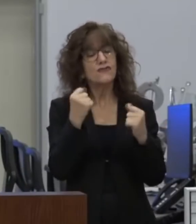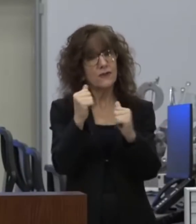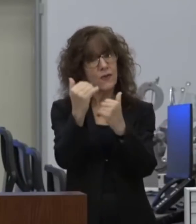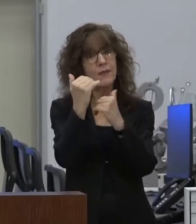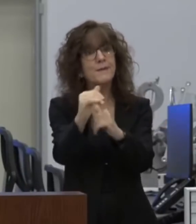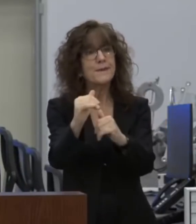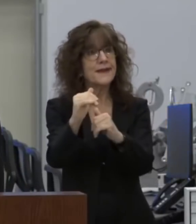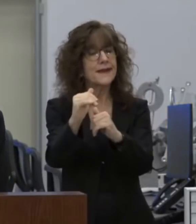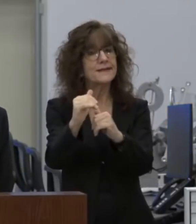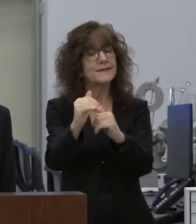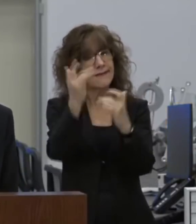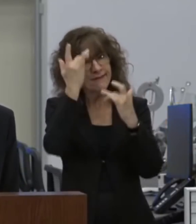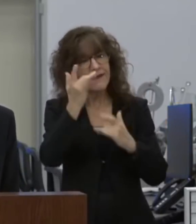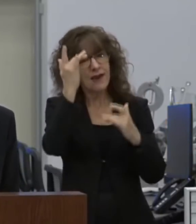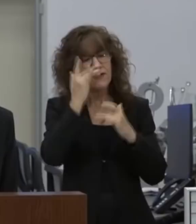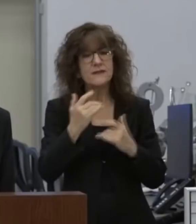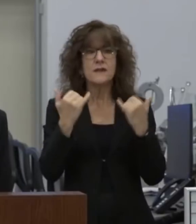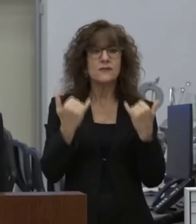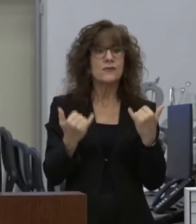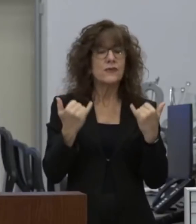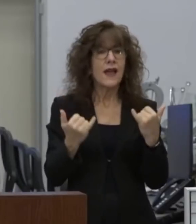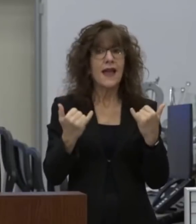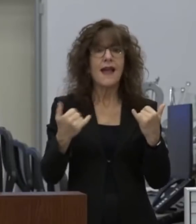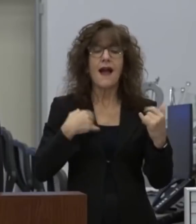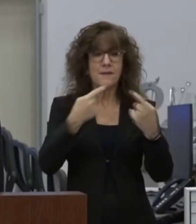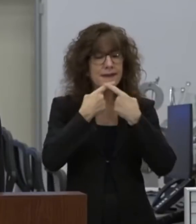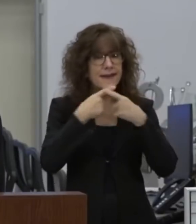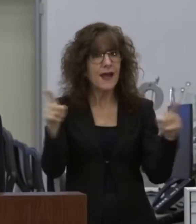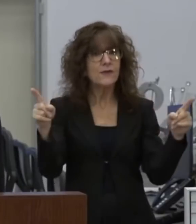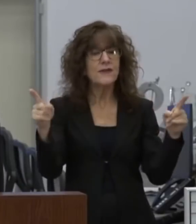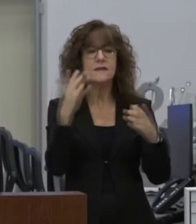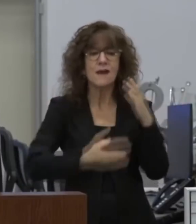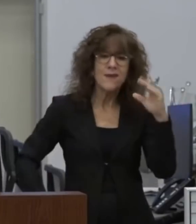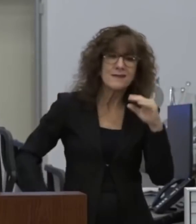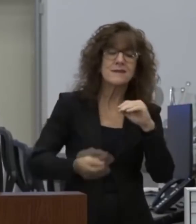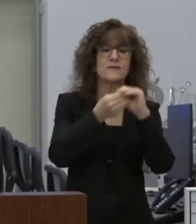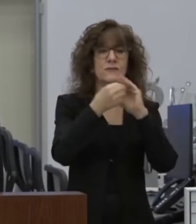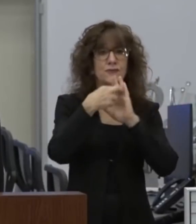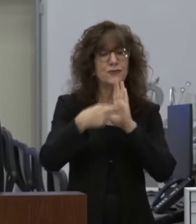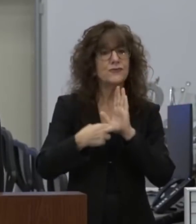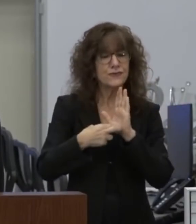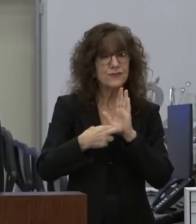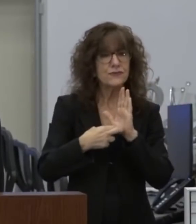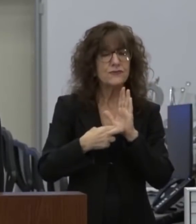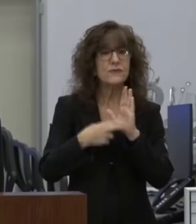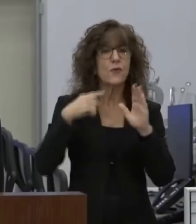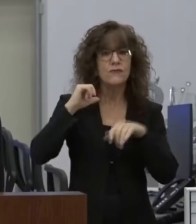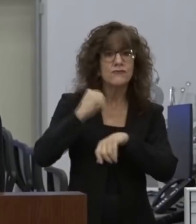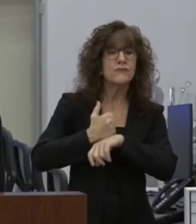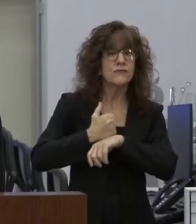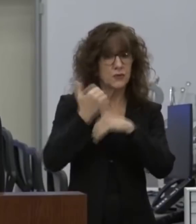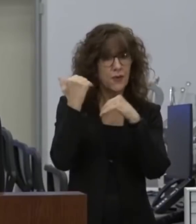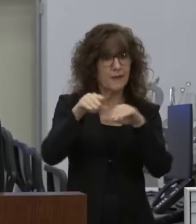this virus in our community. Today, I am announcing some additional measures that we are implementing to